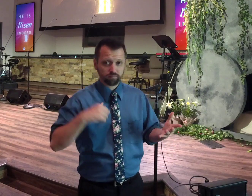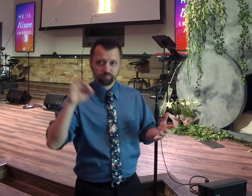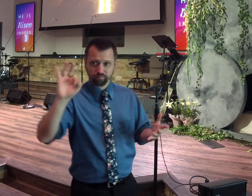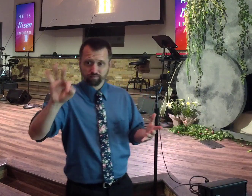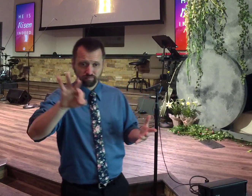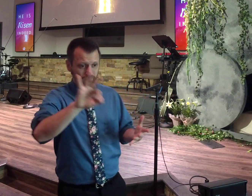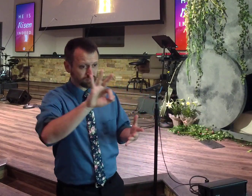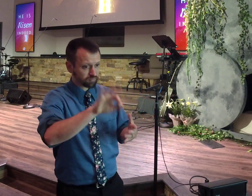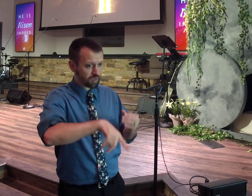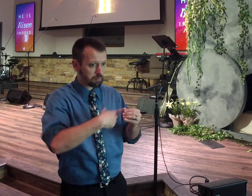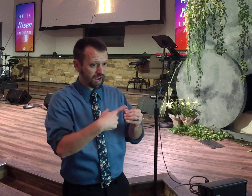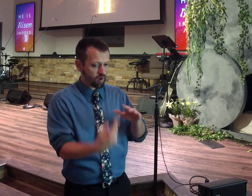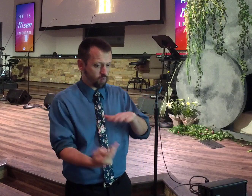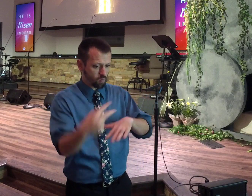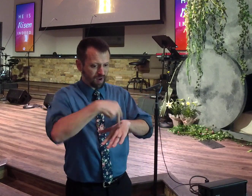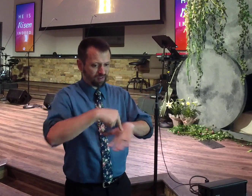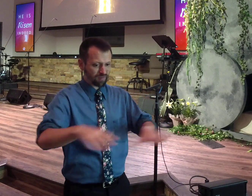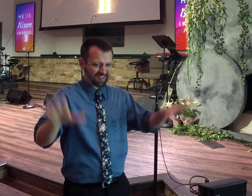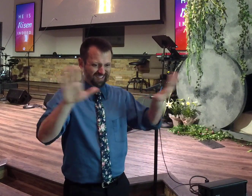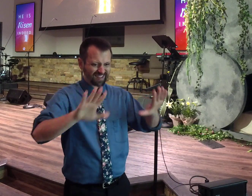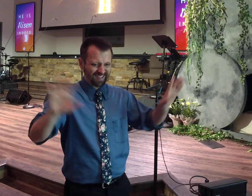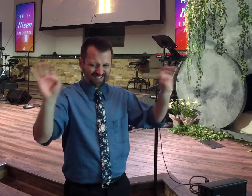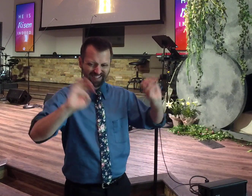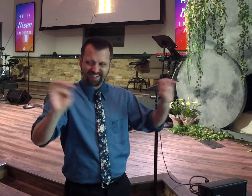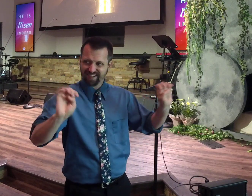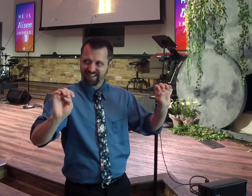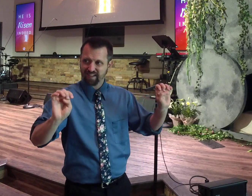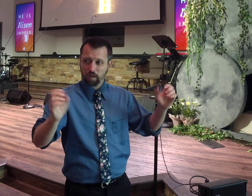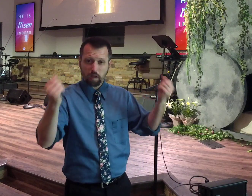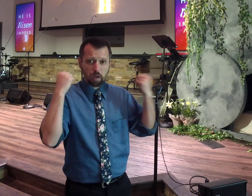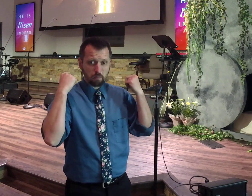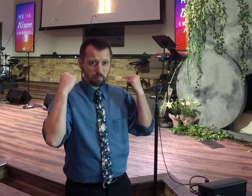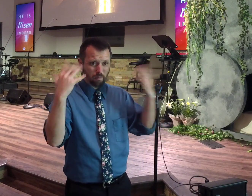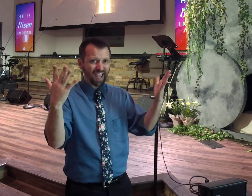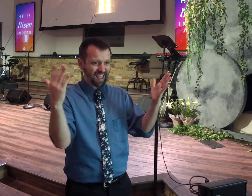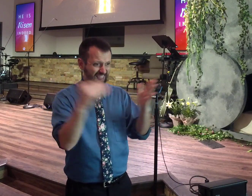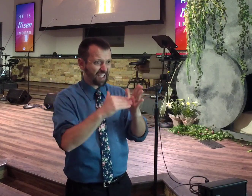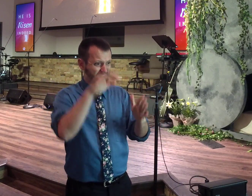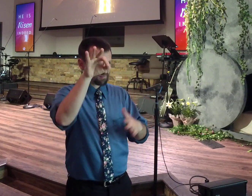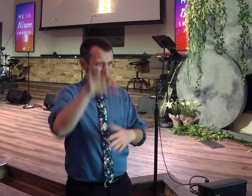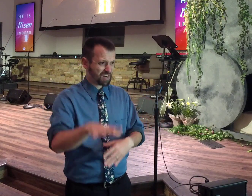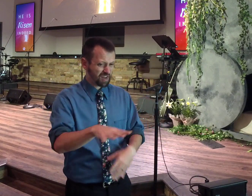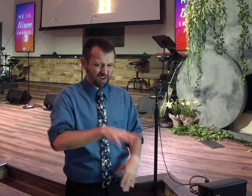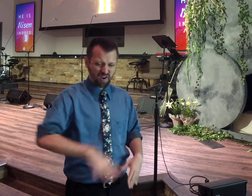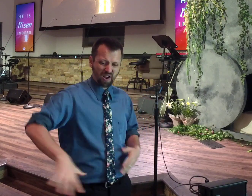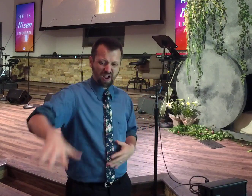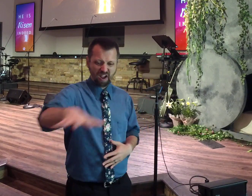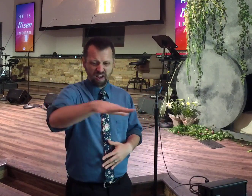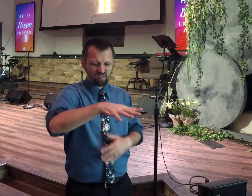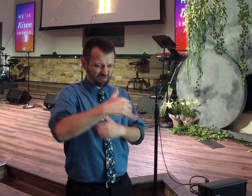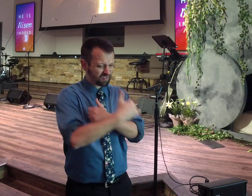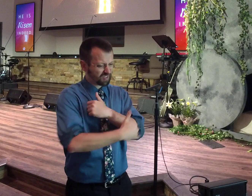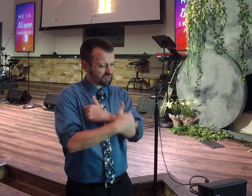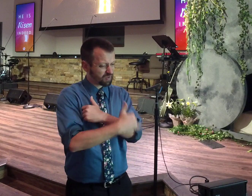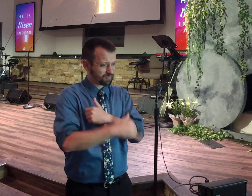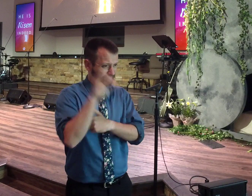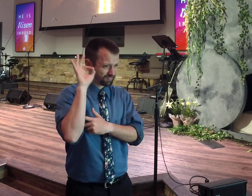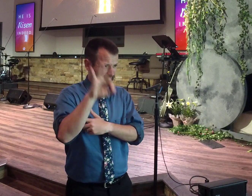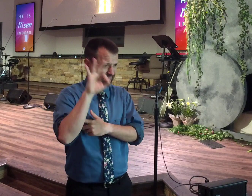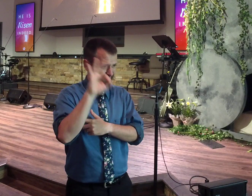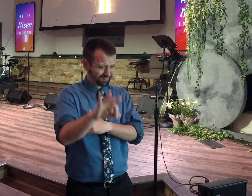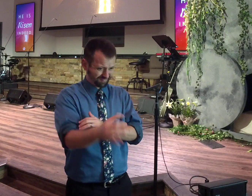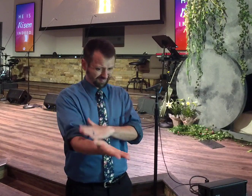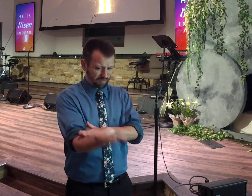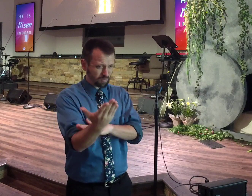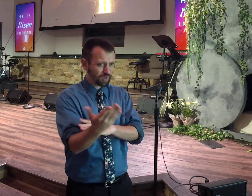this morning on Resurrection Sunday, Easter Sunday, thousands of preachers around this country are preaching this morning. He